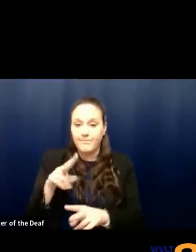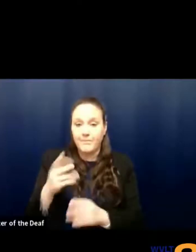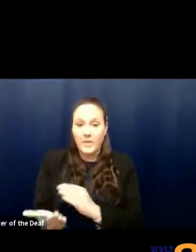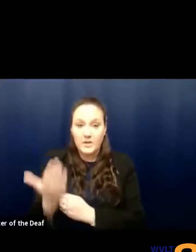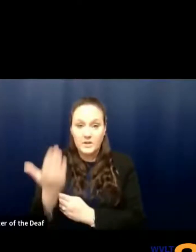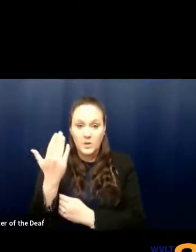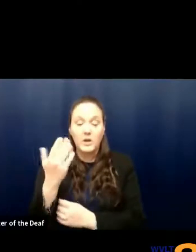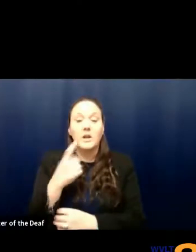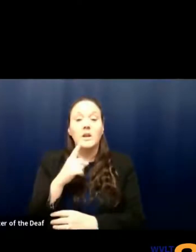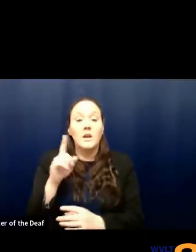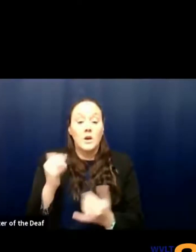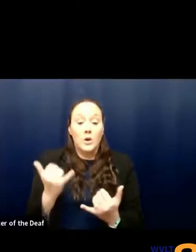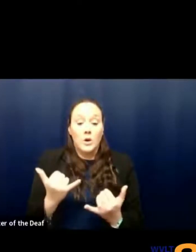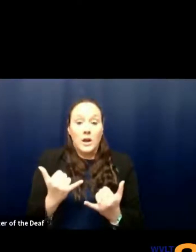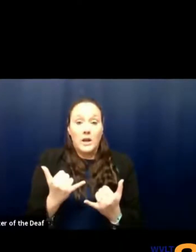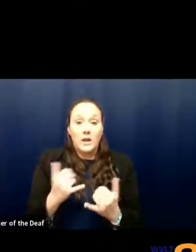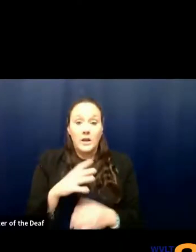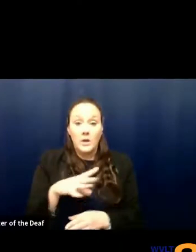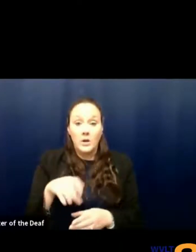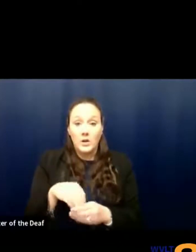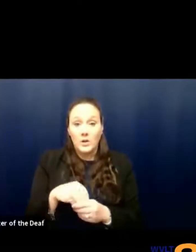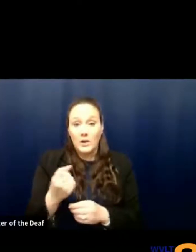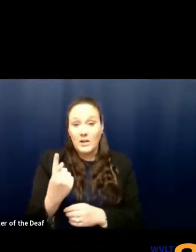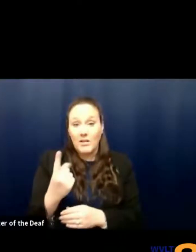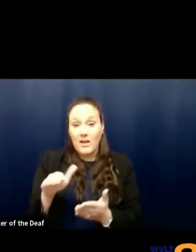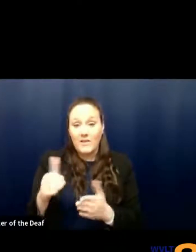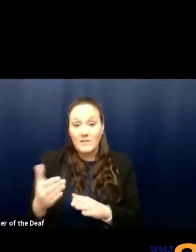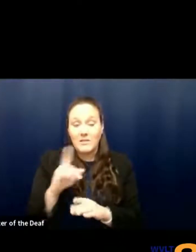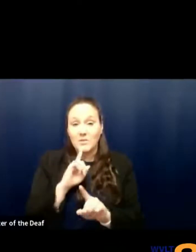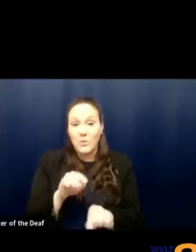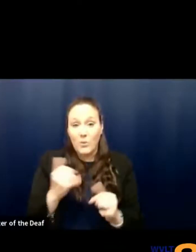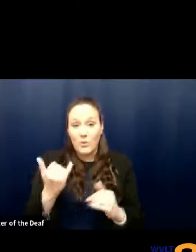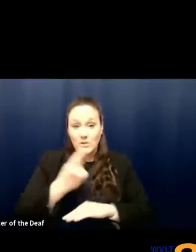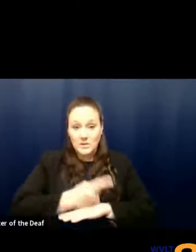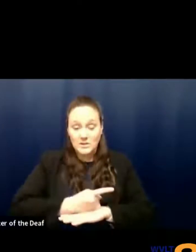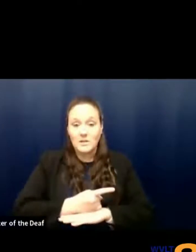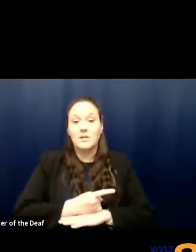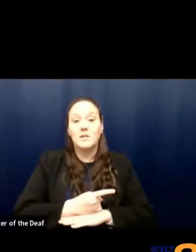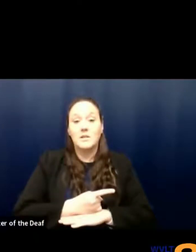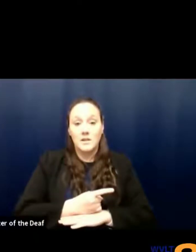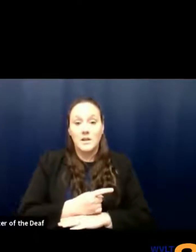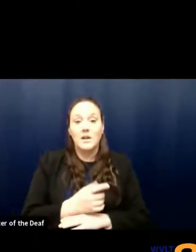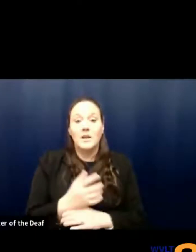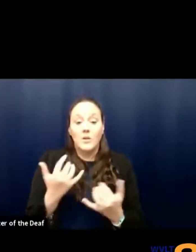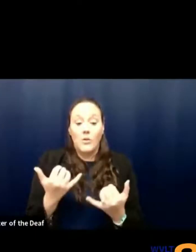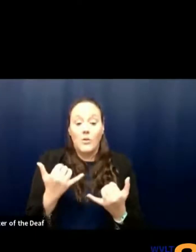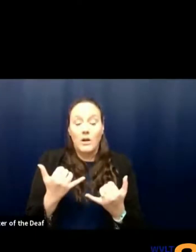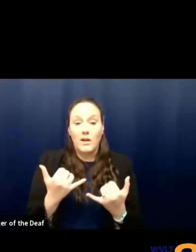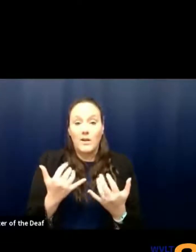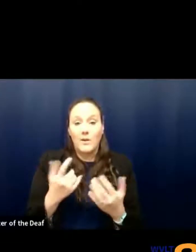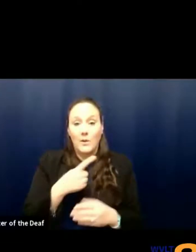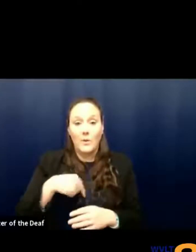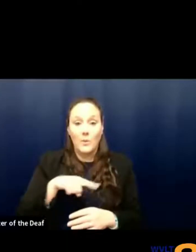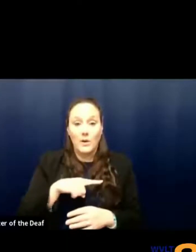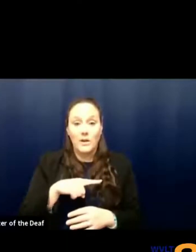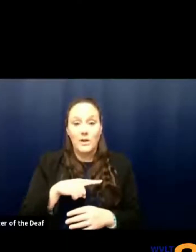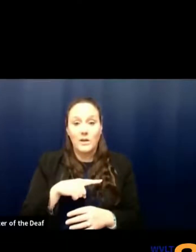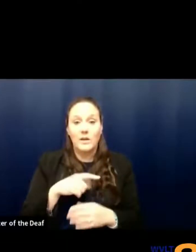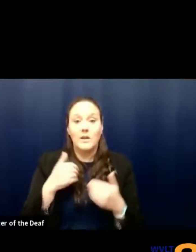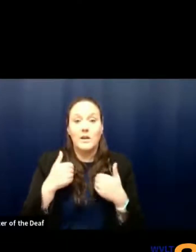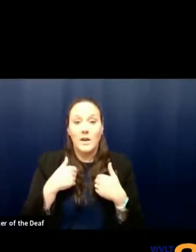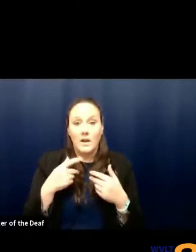where we sit right now, including the 11 deaths that we reported out today, is that we are ahead in January